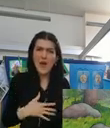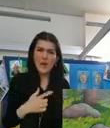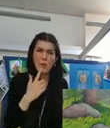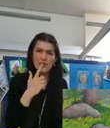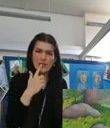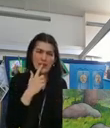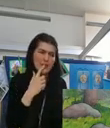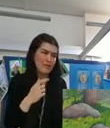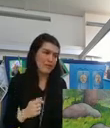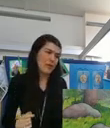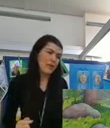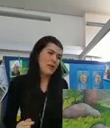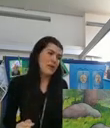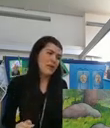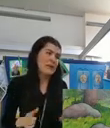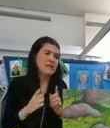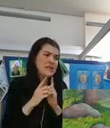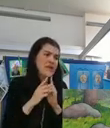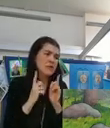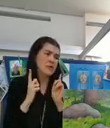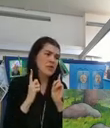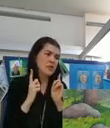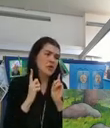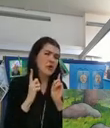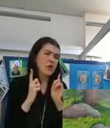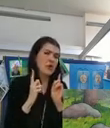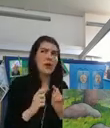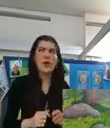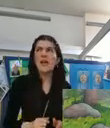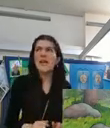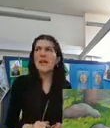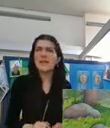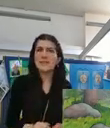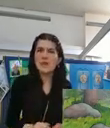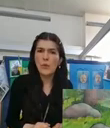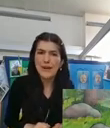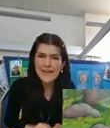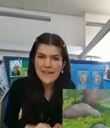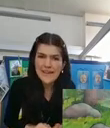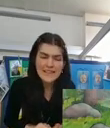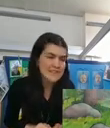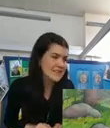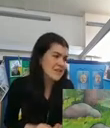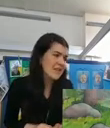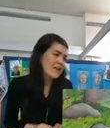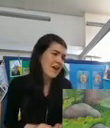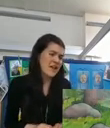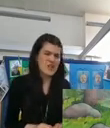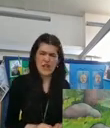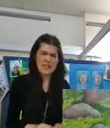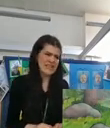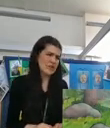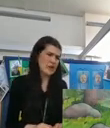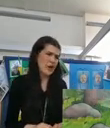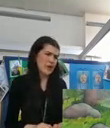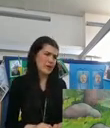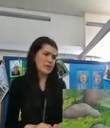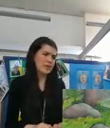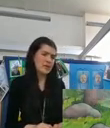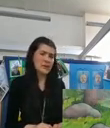terrible teeth in his terrible jaw? He has knobbly knees and turned out toes